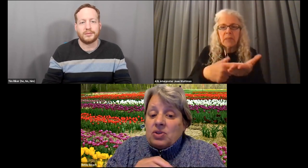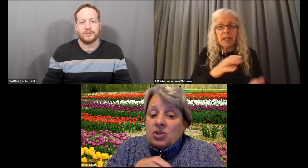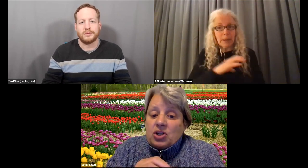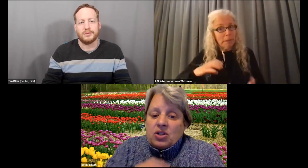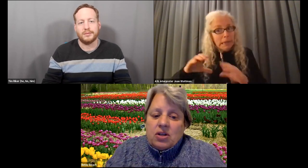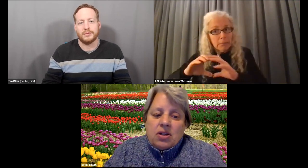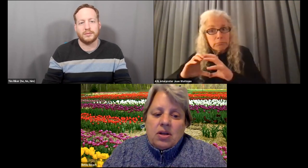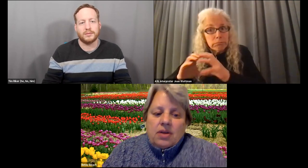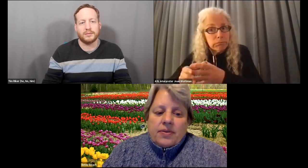year.